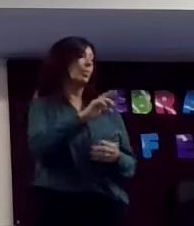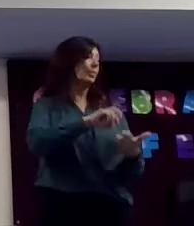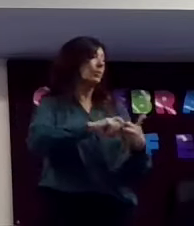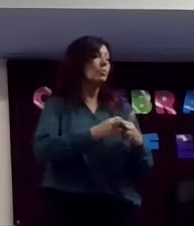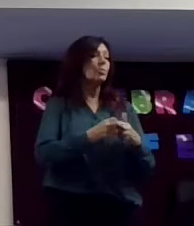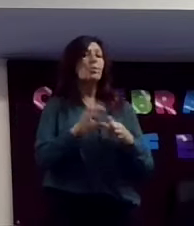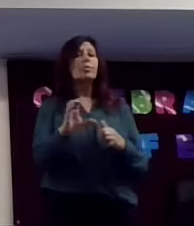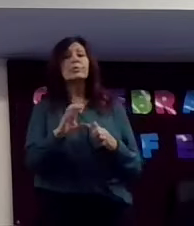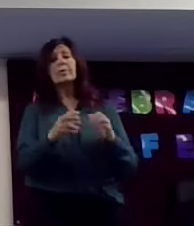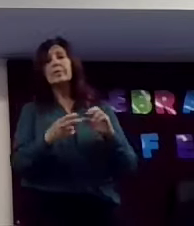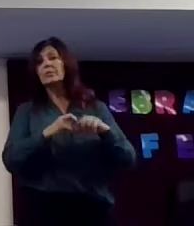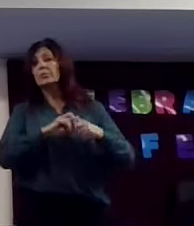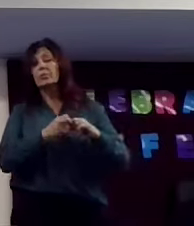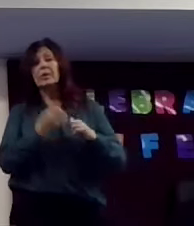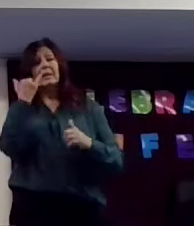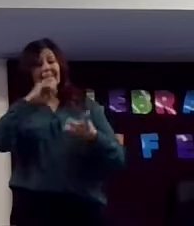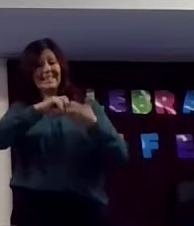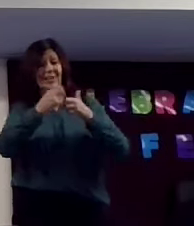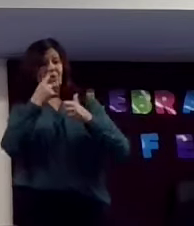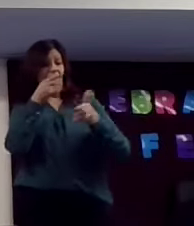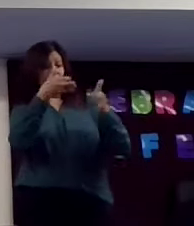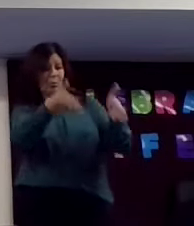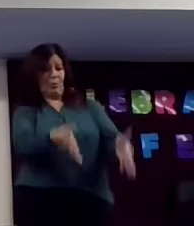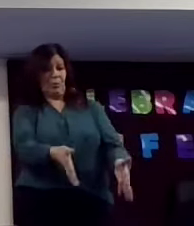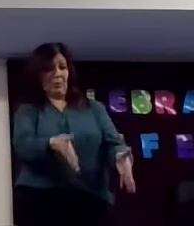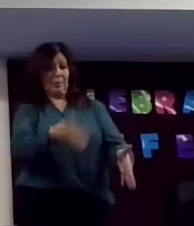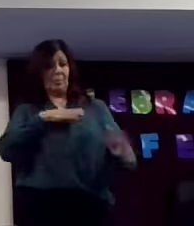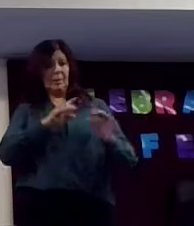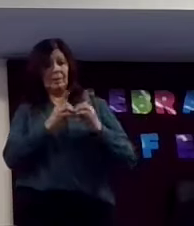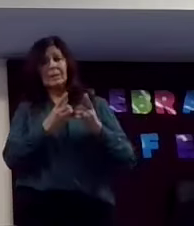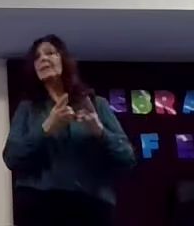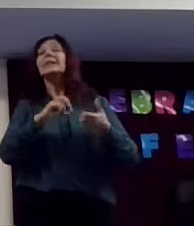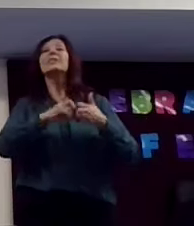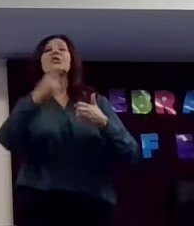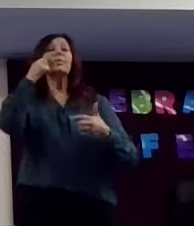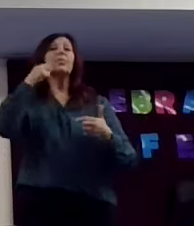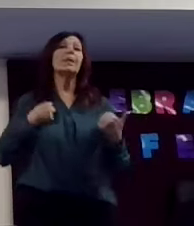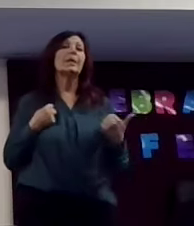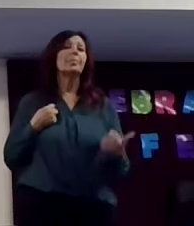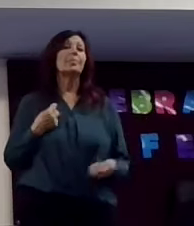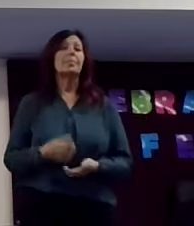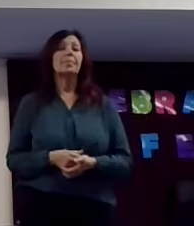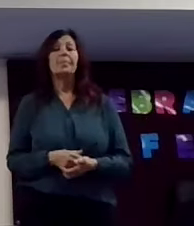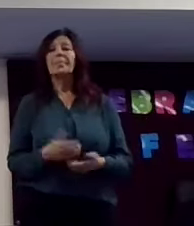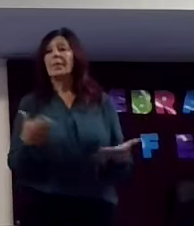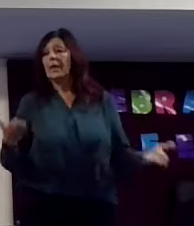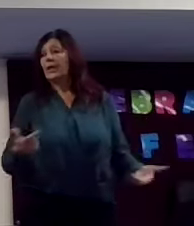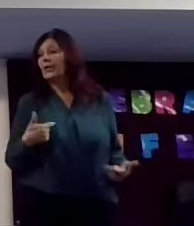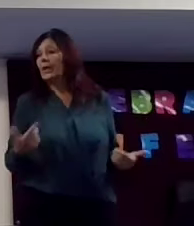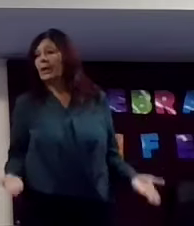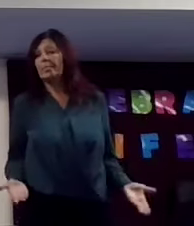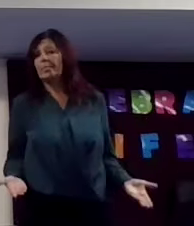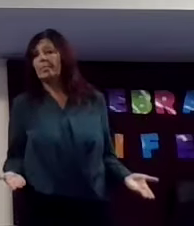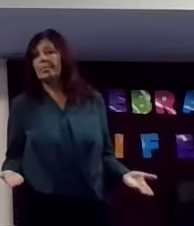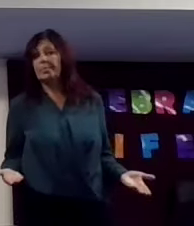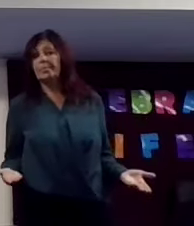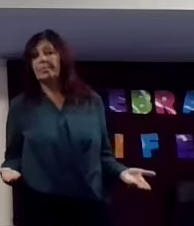issue, a conservative issue. If it's an issue for the citizens of my district, it would be an issue for me. Here I am